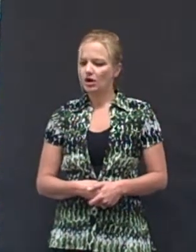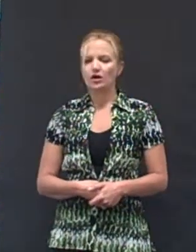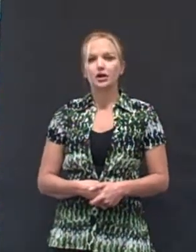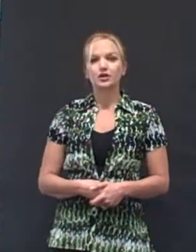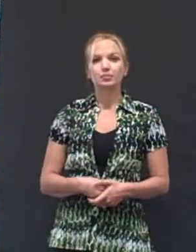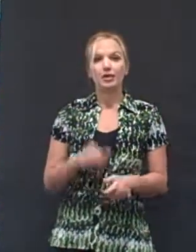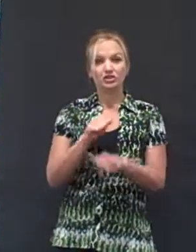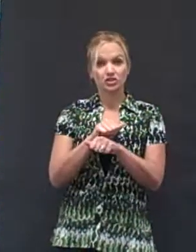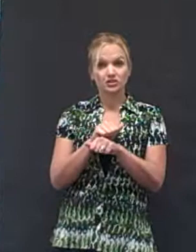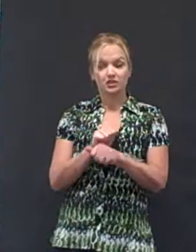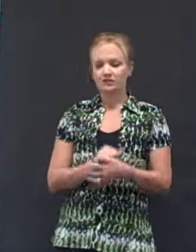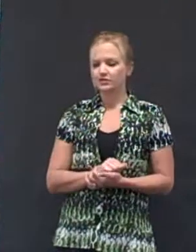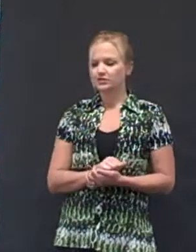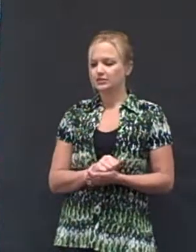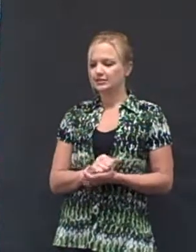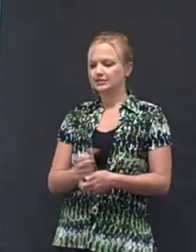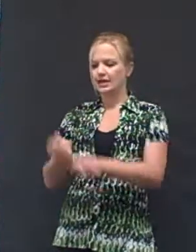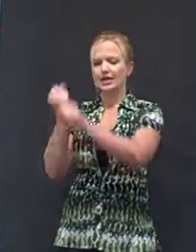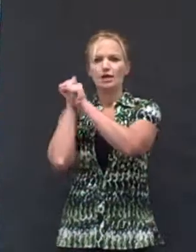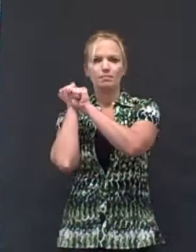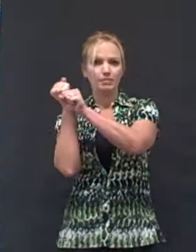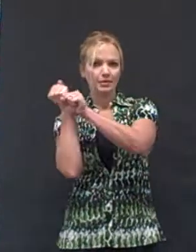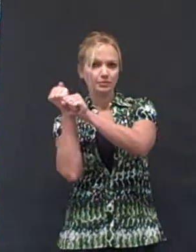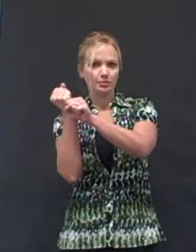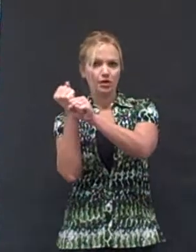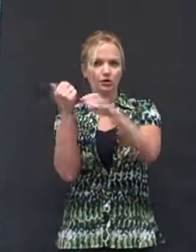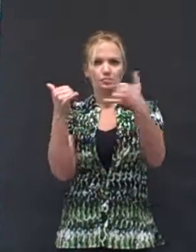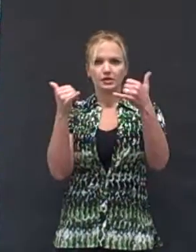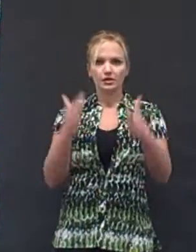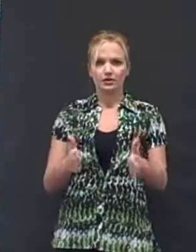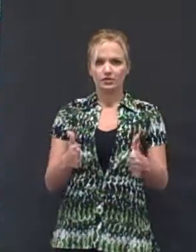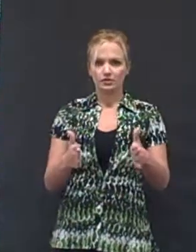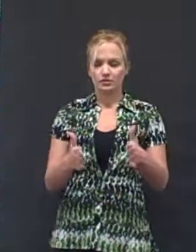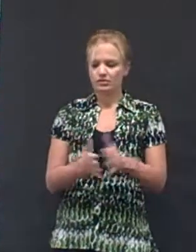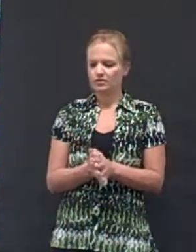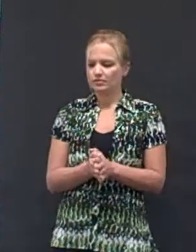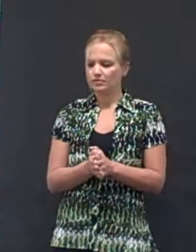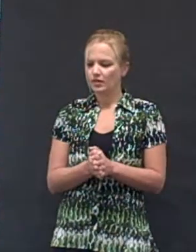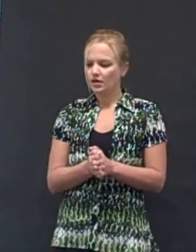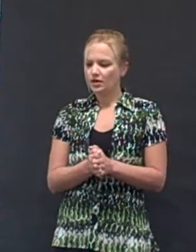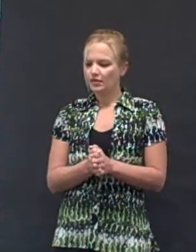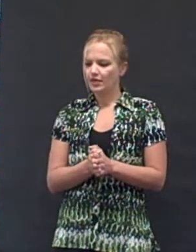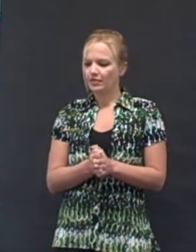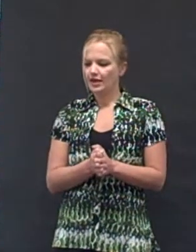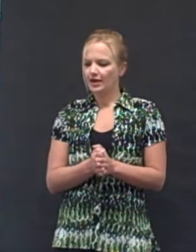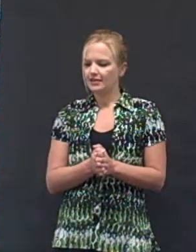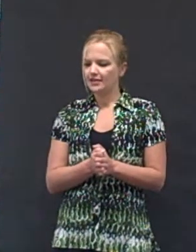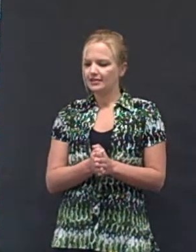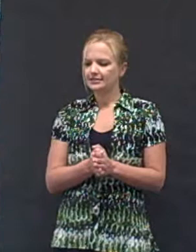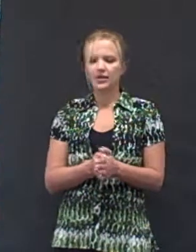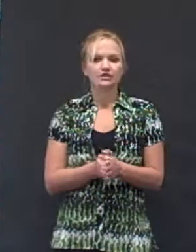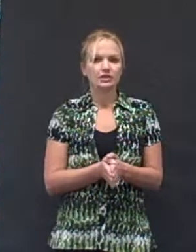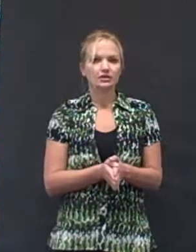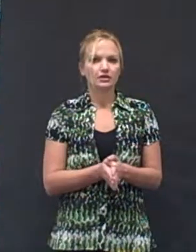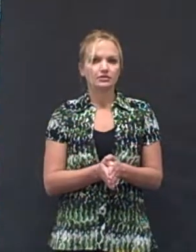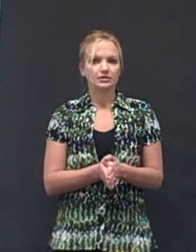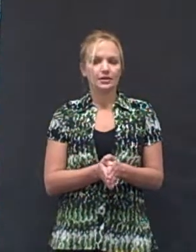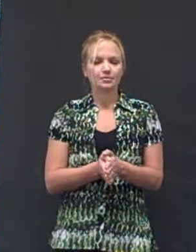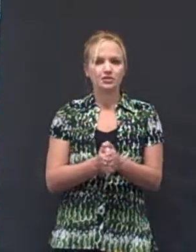Our occupations, our first is a baseball player. Then we have a secretary or receptionist.